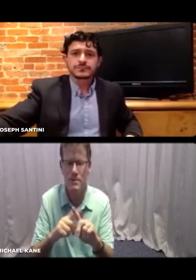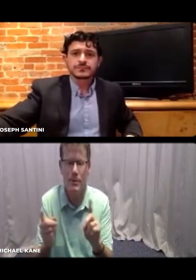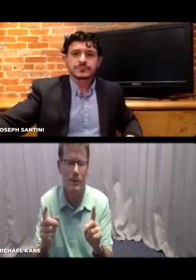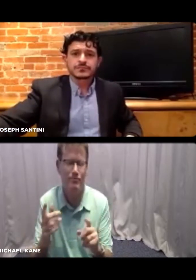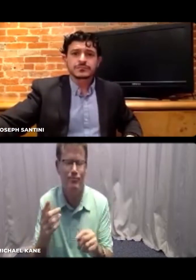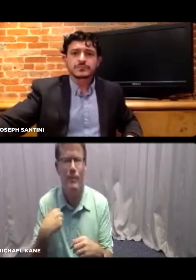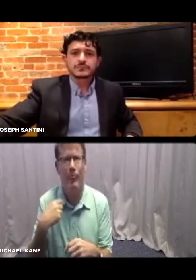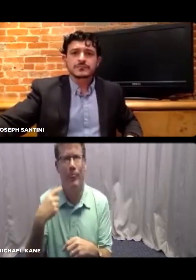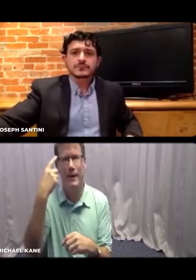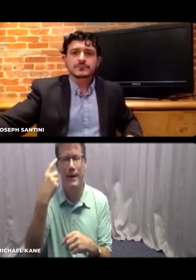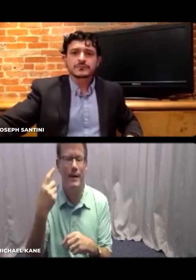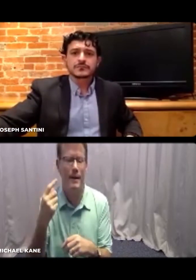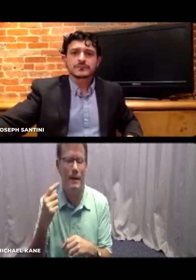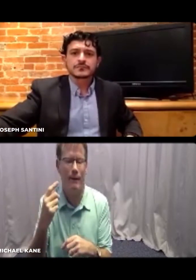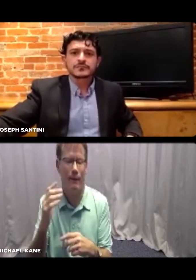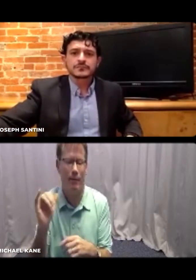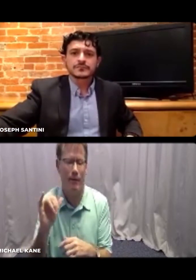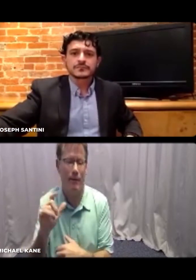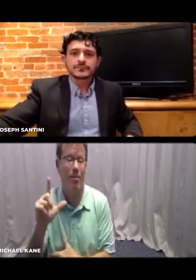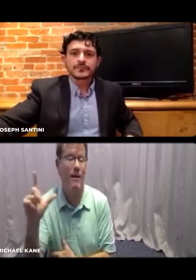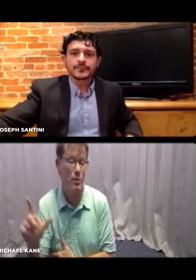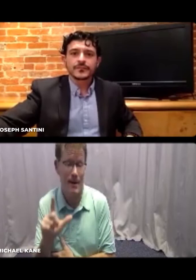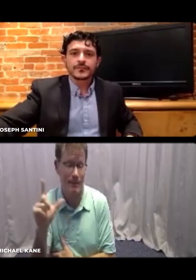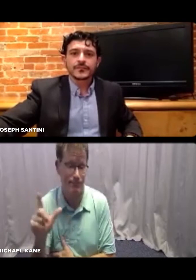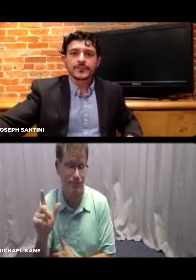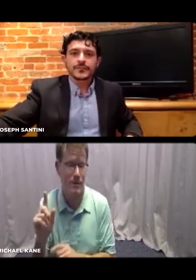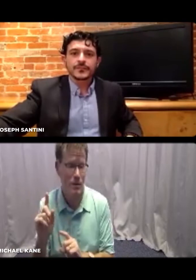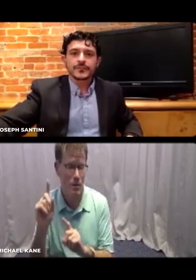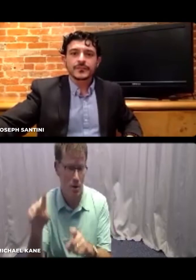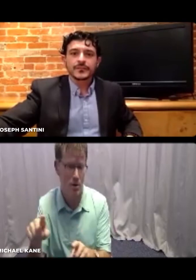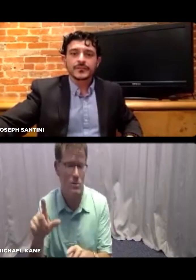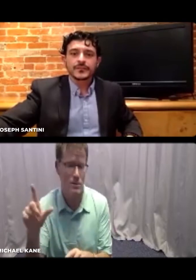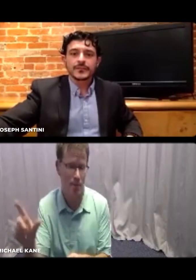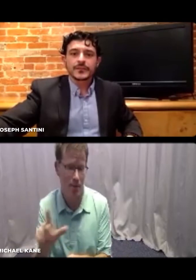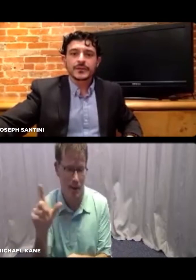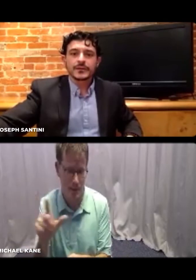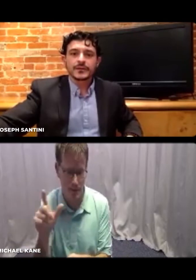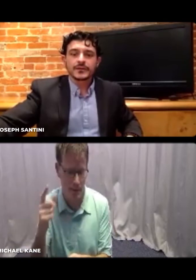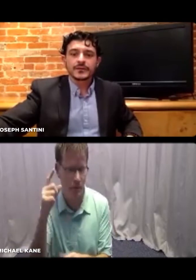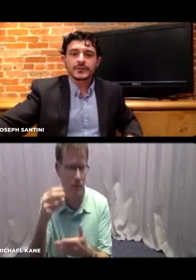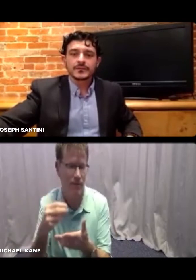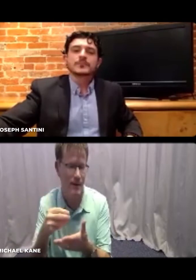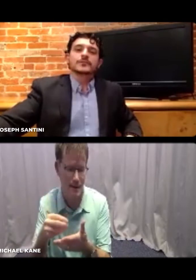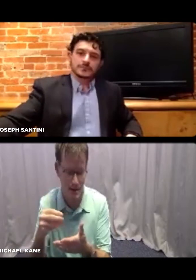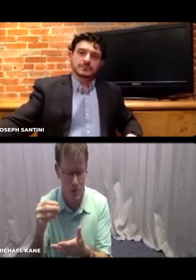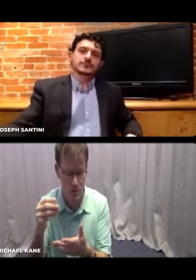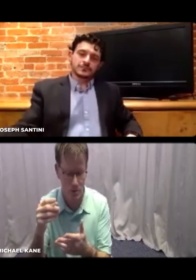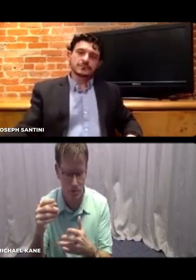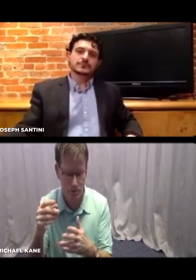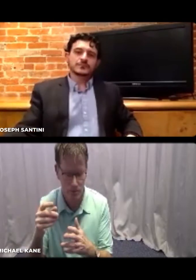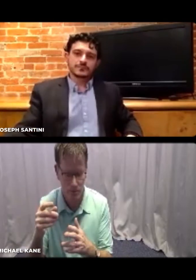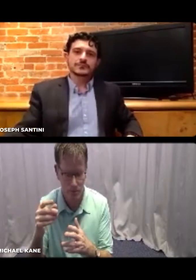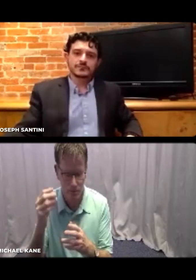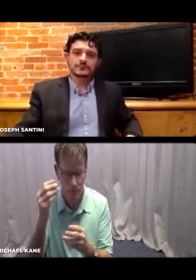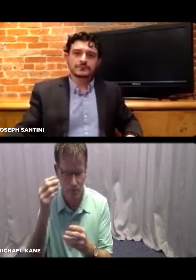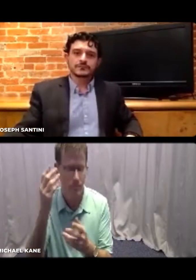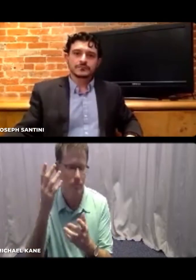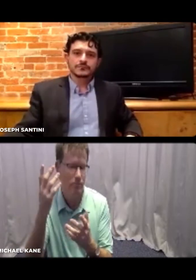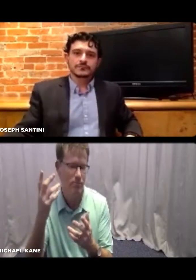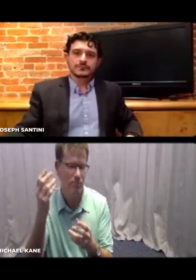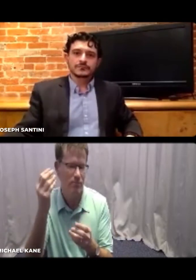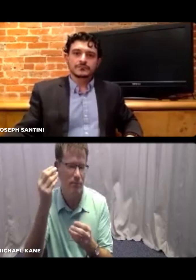I think of this in terms of, say, going to the library. You go to the library